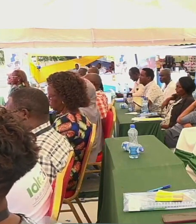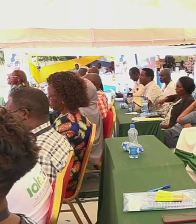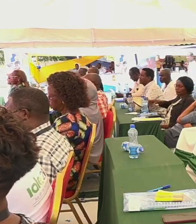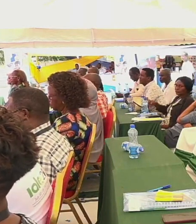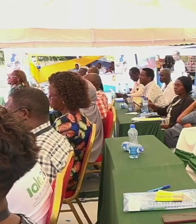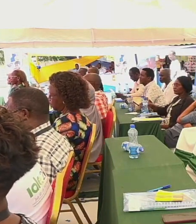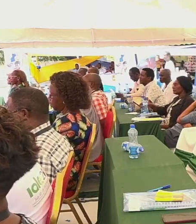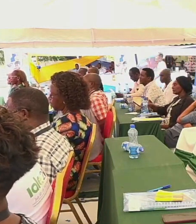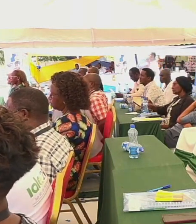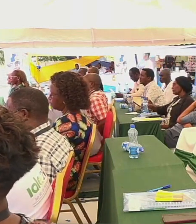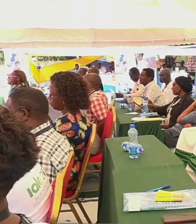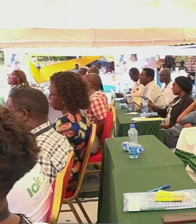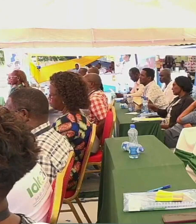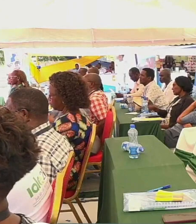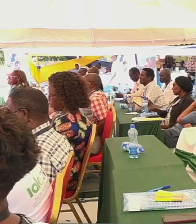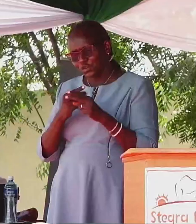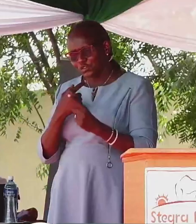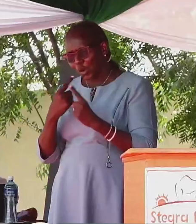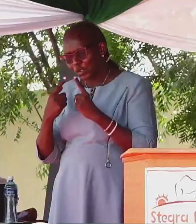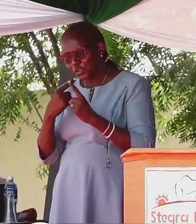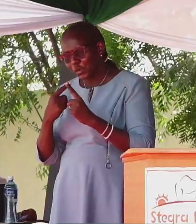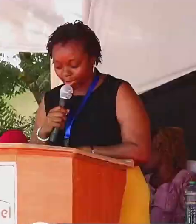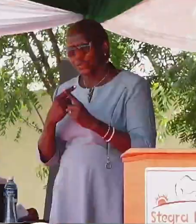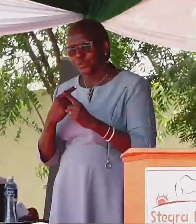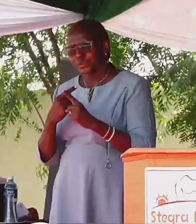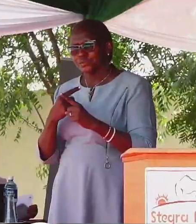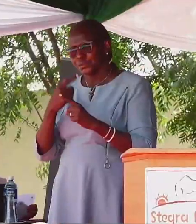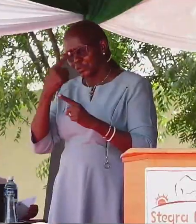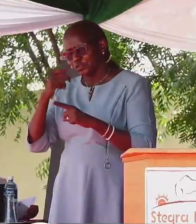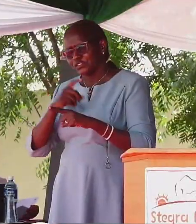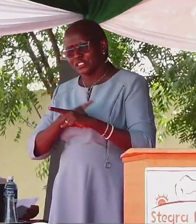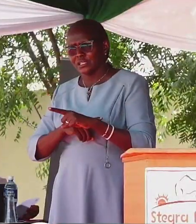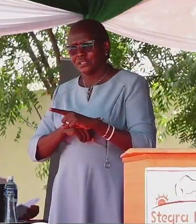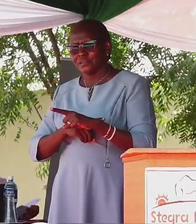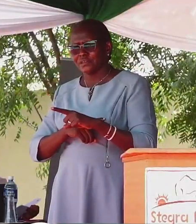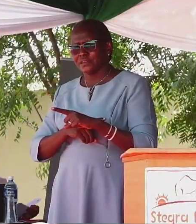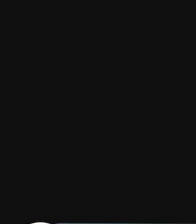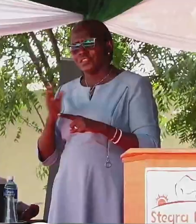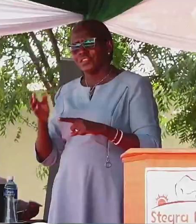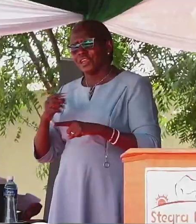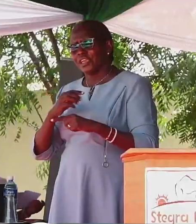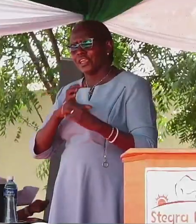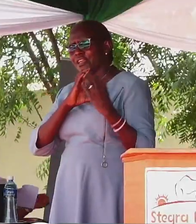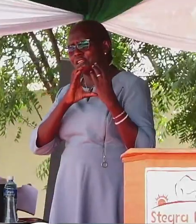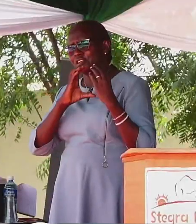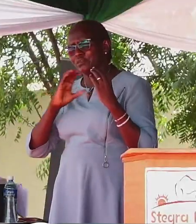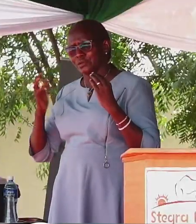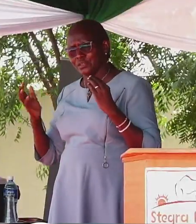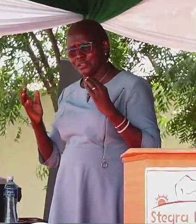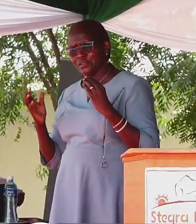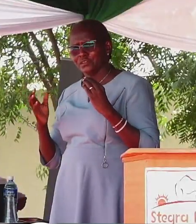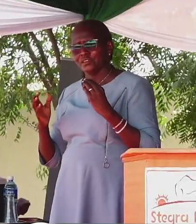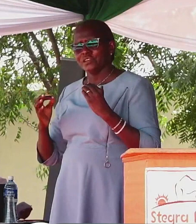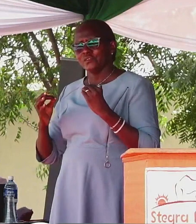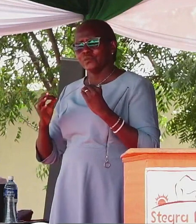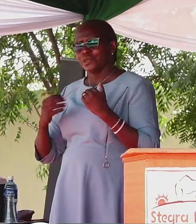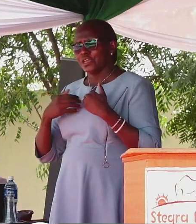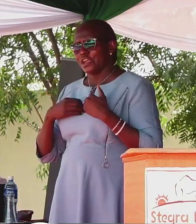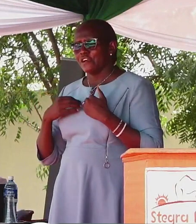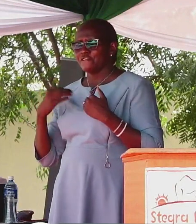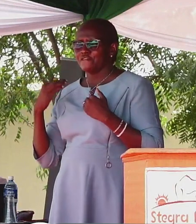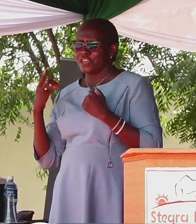I'll be very brief as a matter of time. In Kilifi County, we have 812